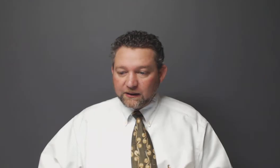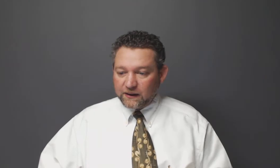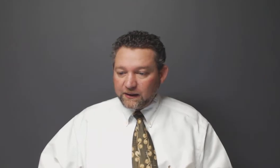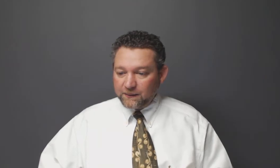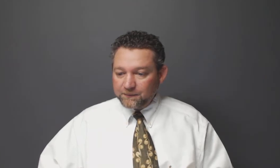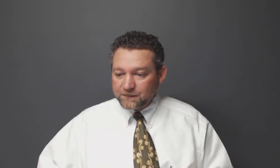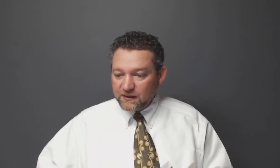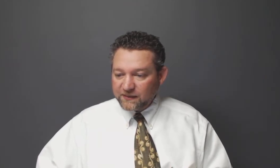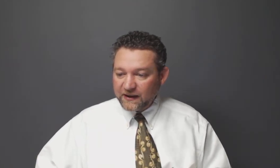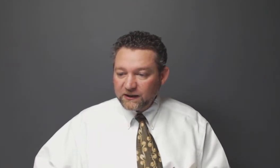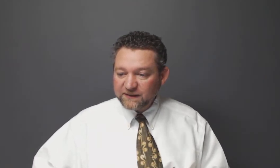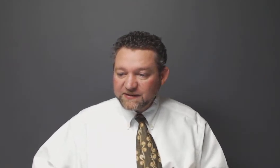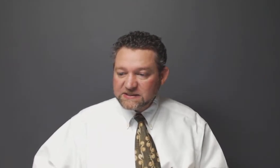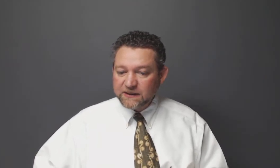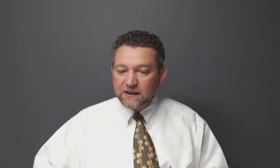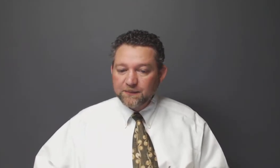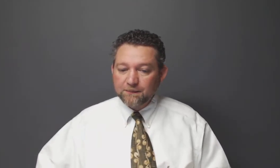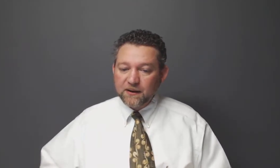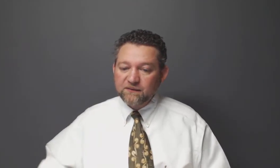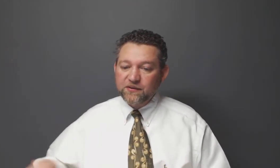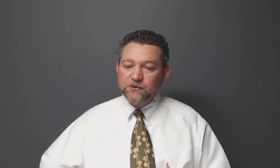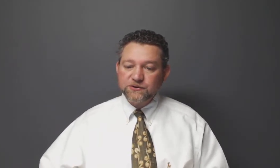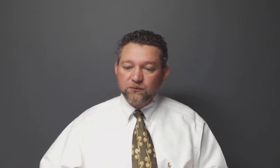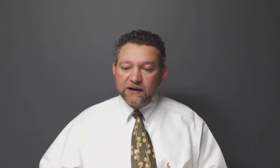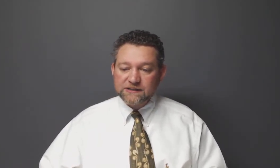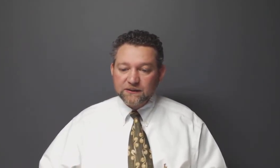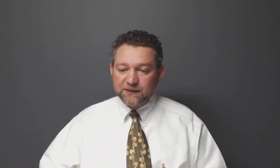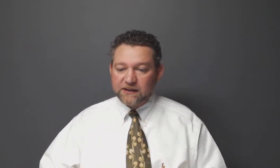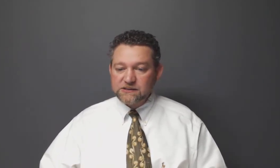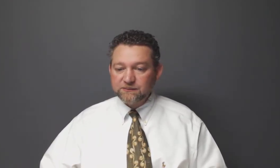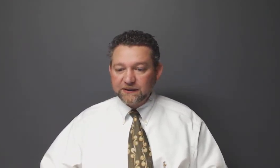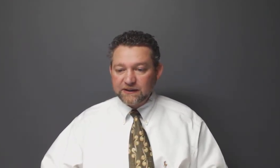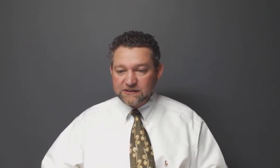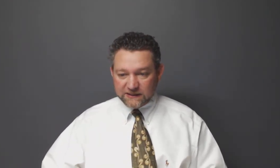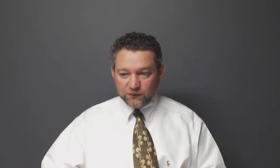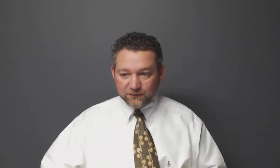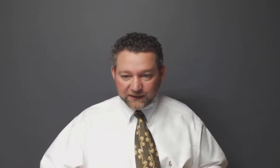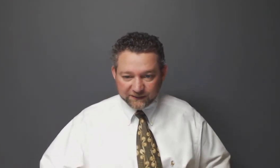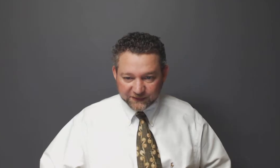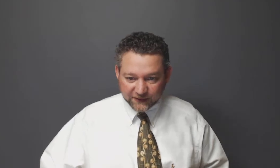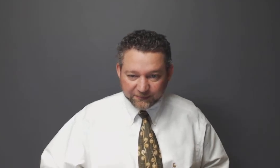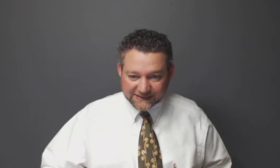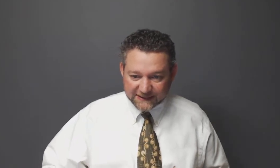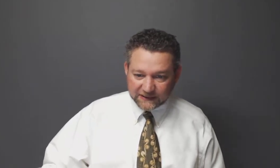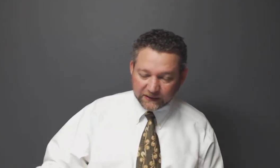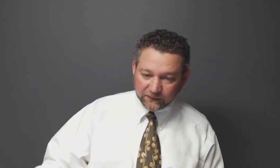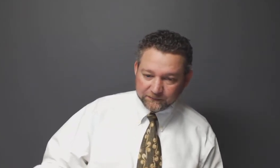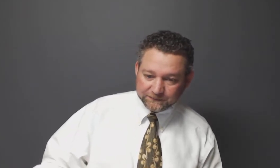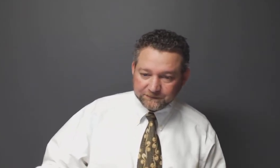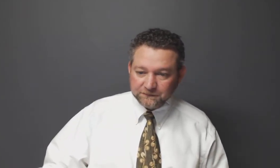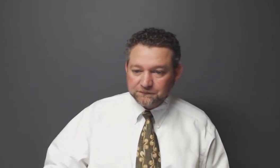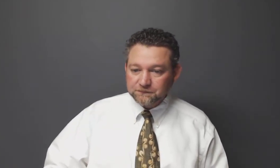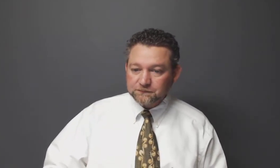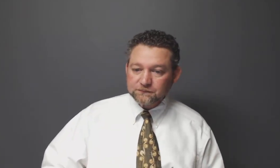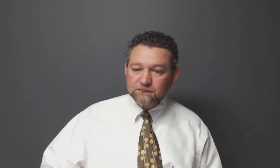48, thou liftest me up above those that rise up against me. Yes, he will be lifted up as king.